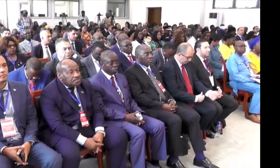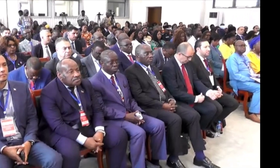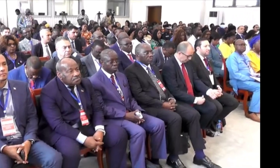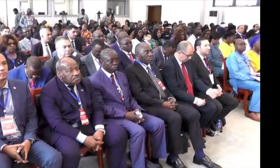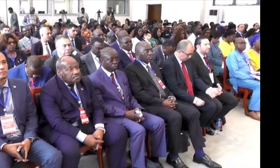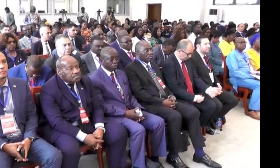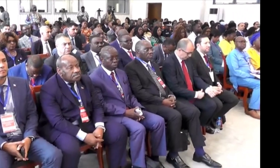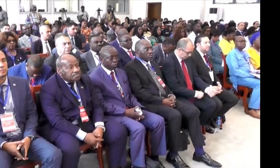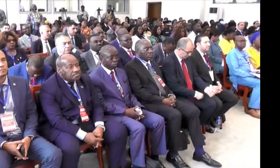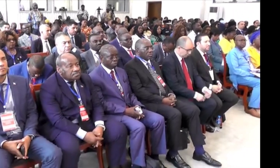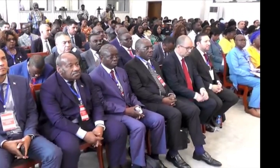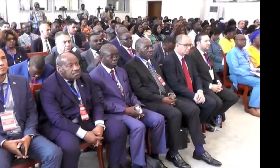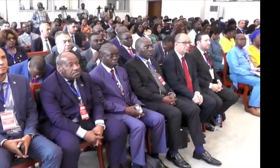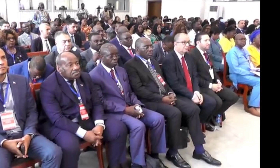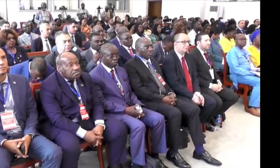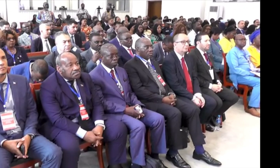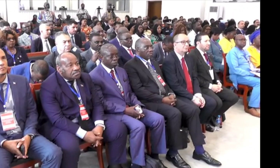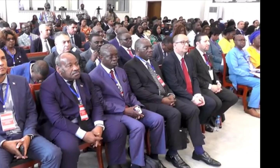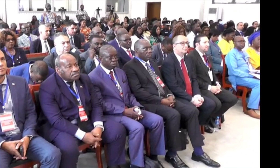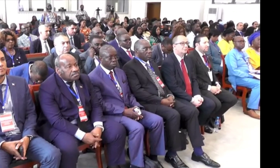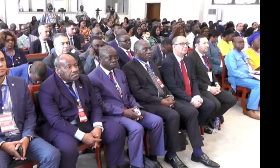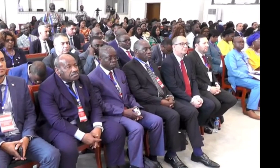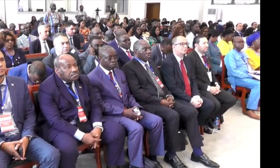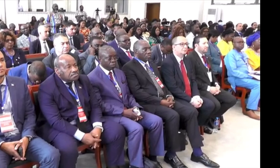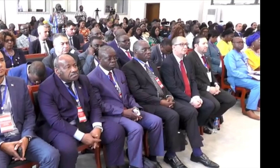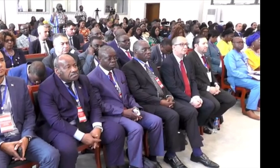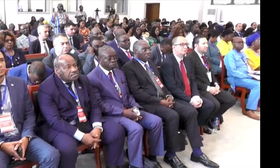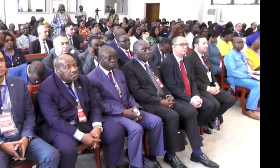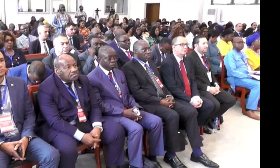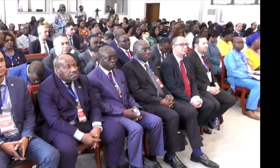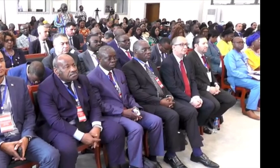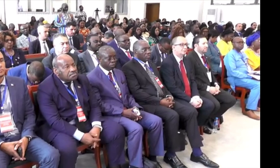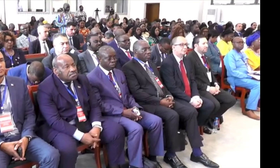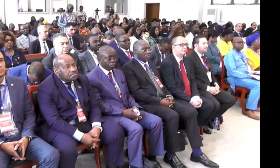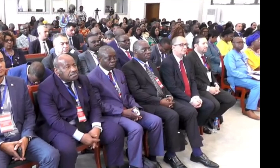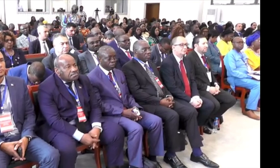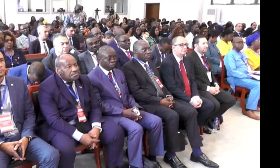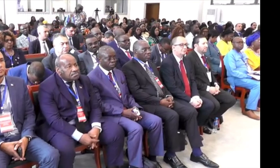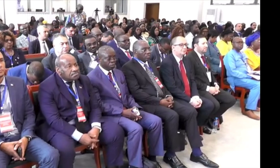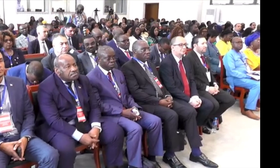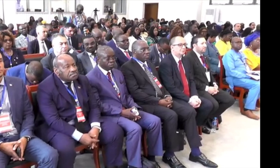I'm privileged this morning to welcome you to the retreat for the